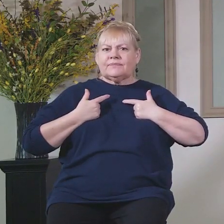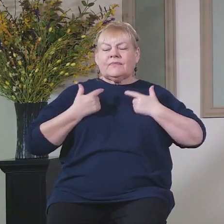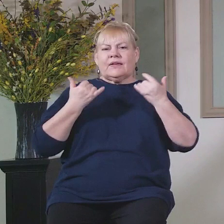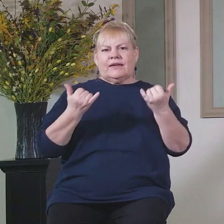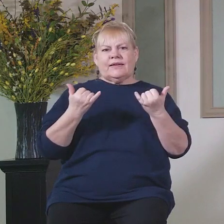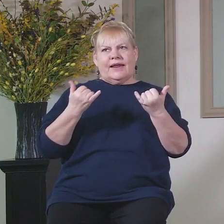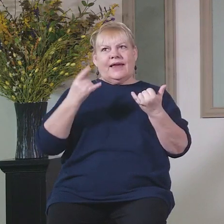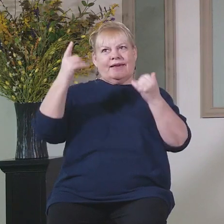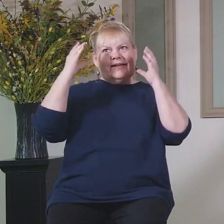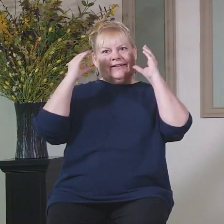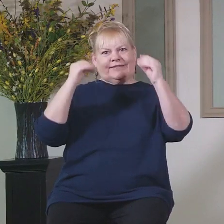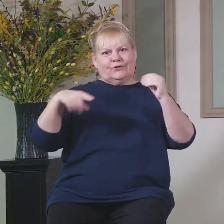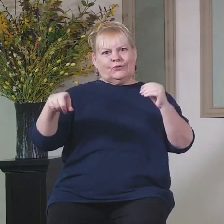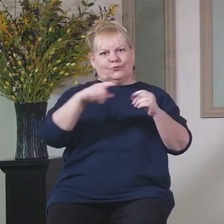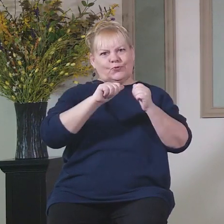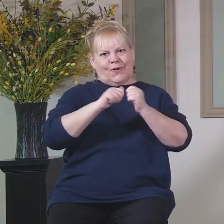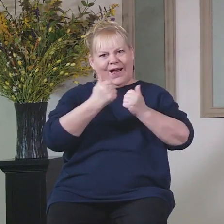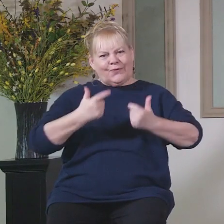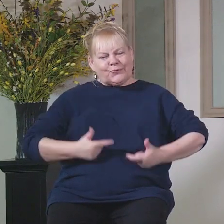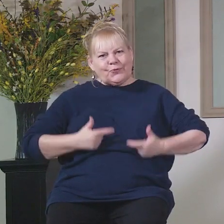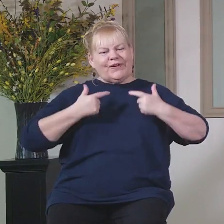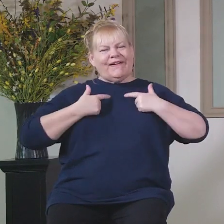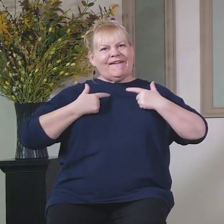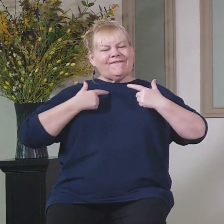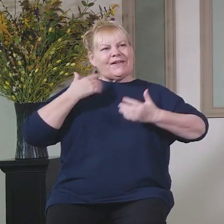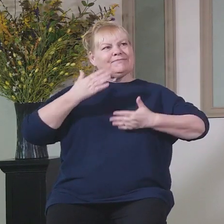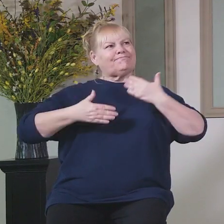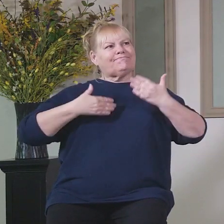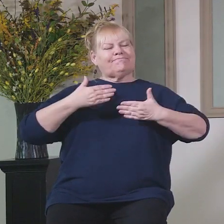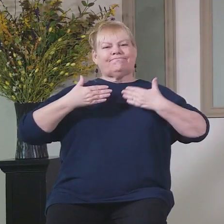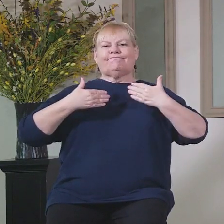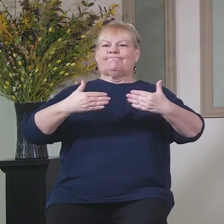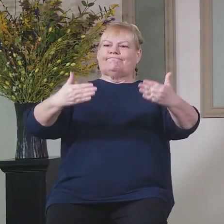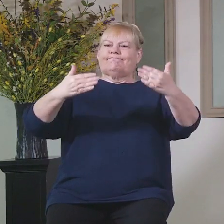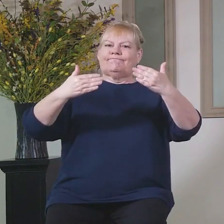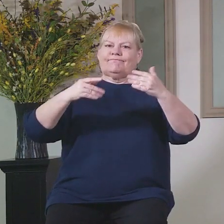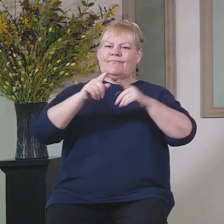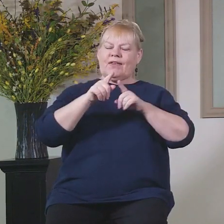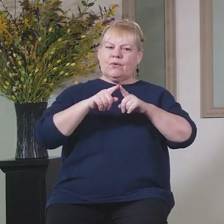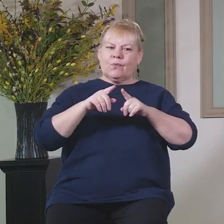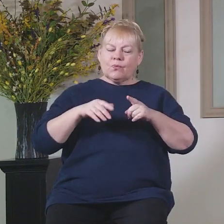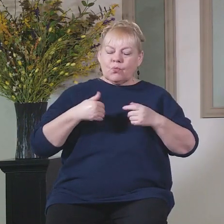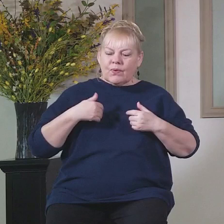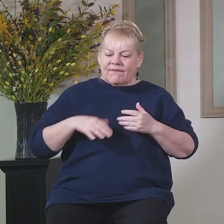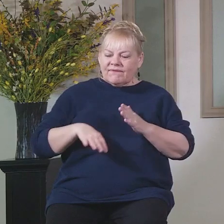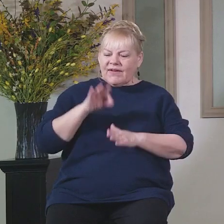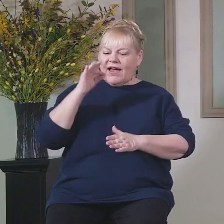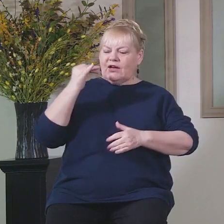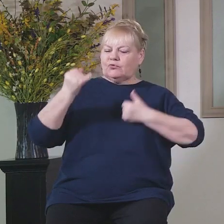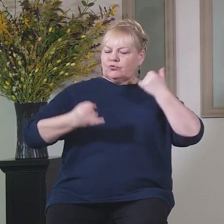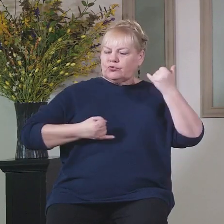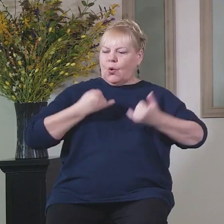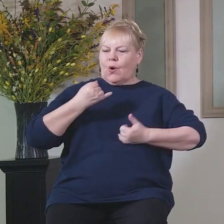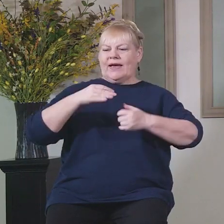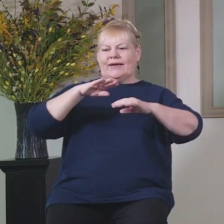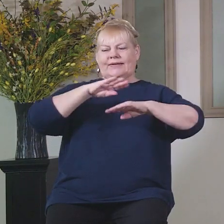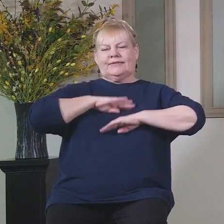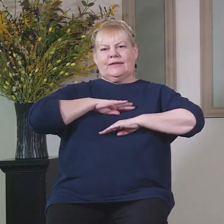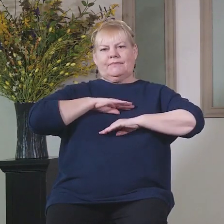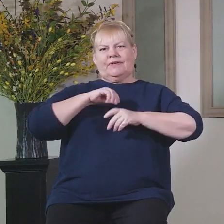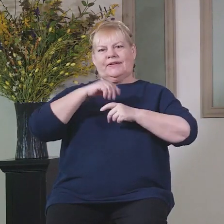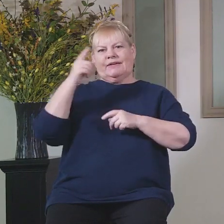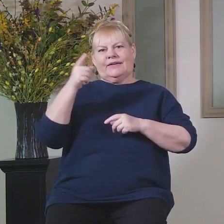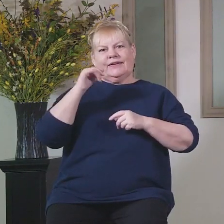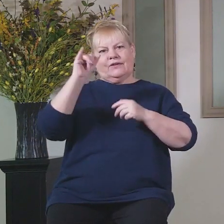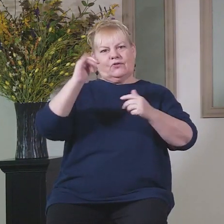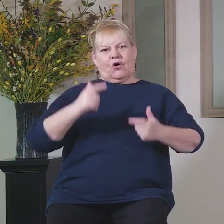Now let him teach you how to really live it as we find joy and contentment in the eternal life